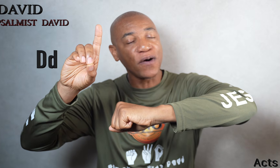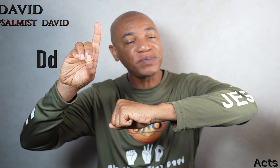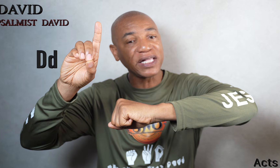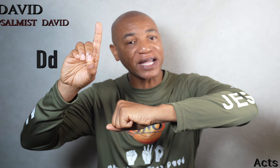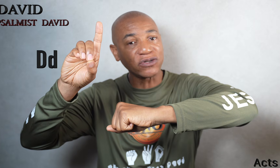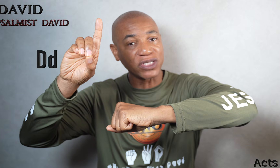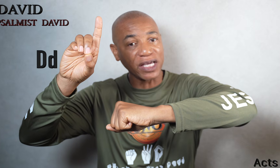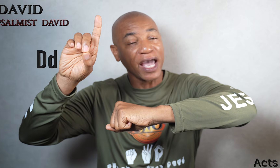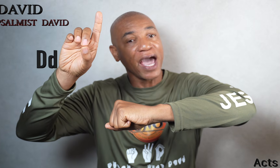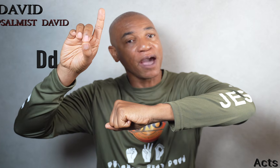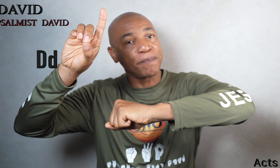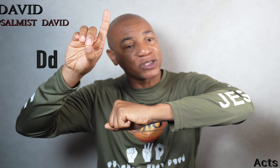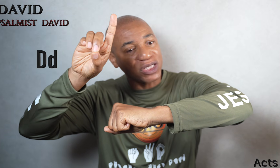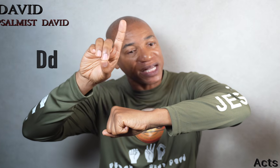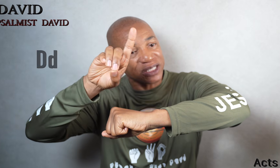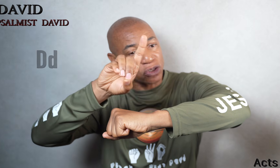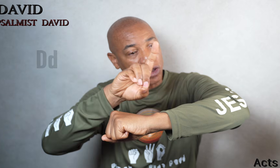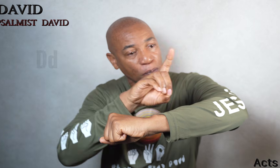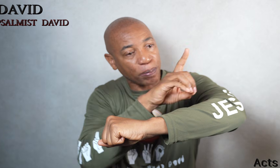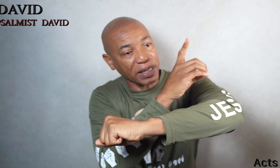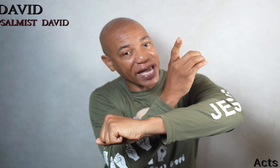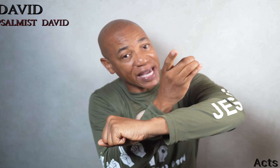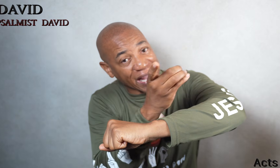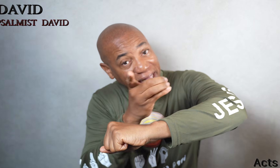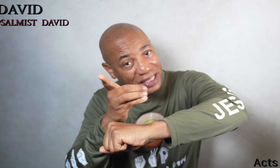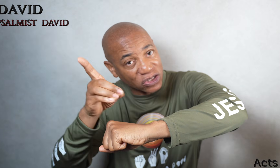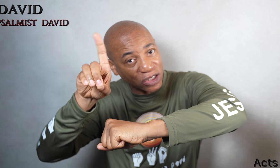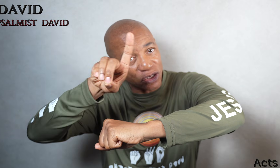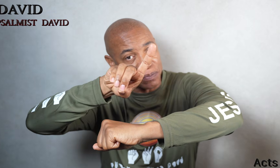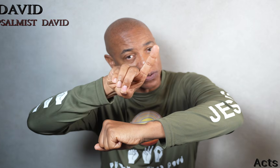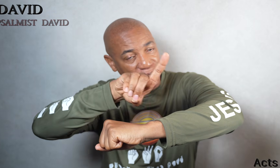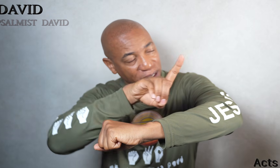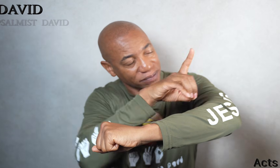the letter D and pretend as though you're playing and listening to music.